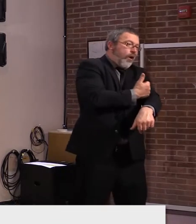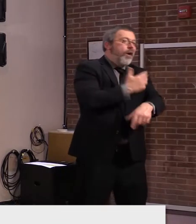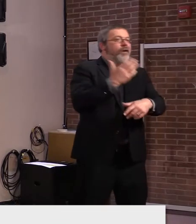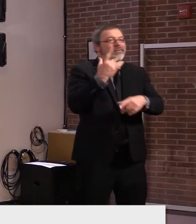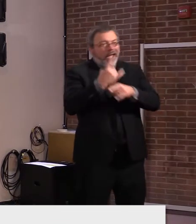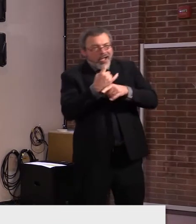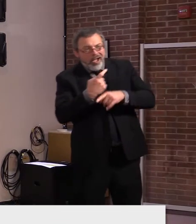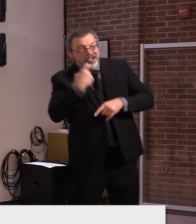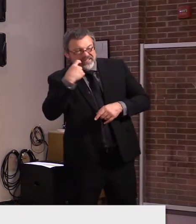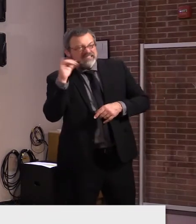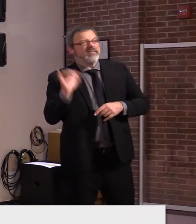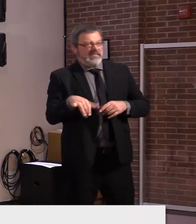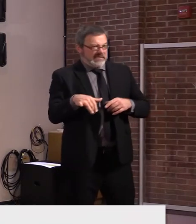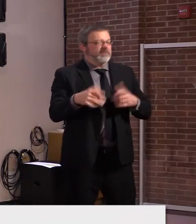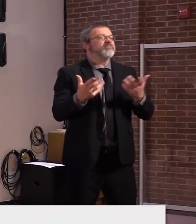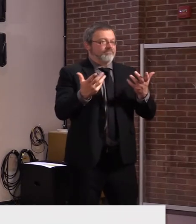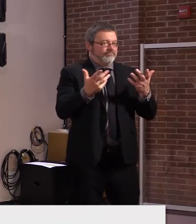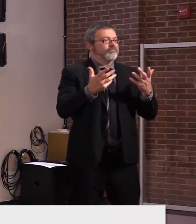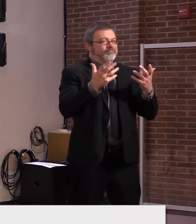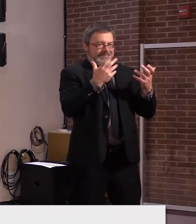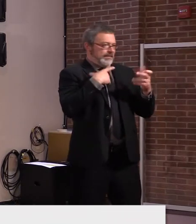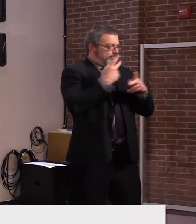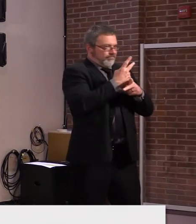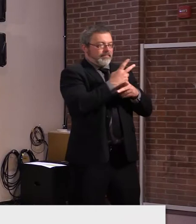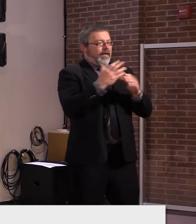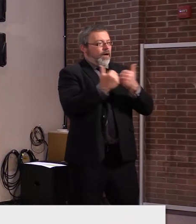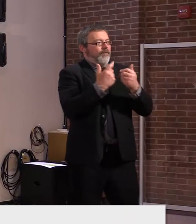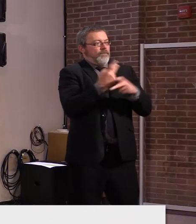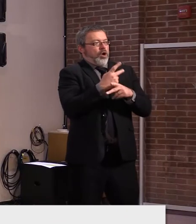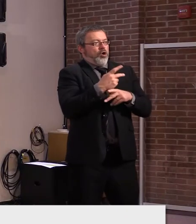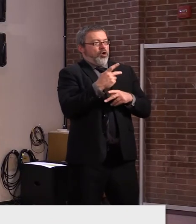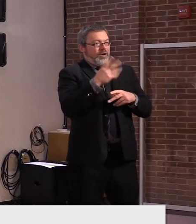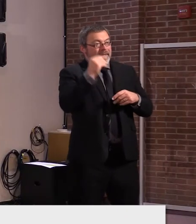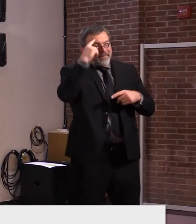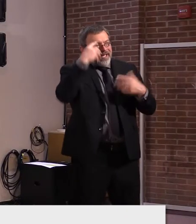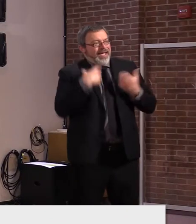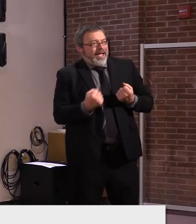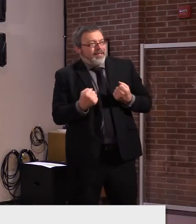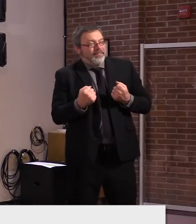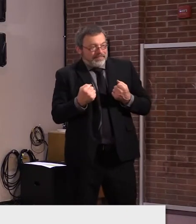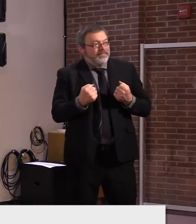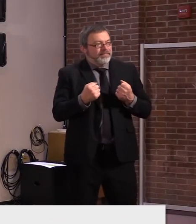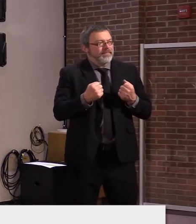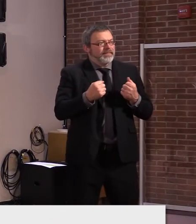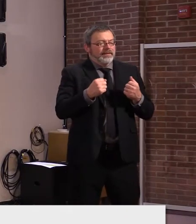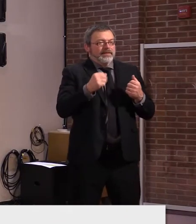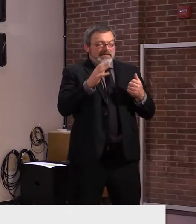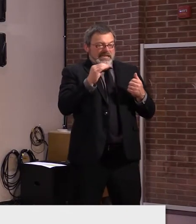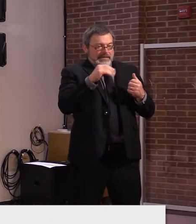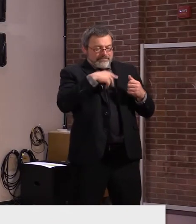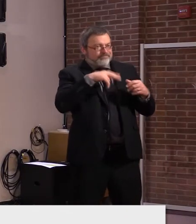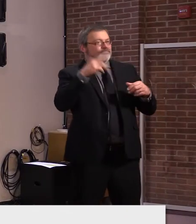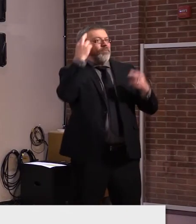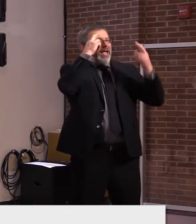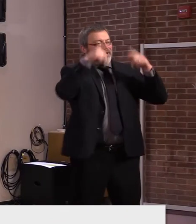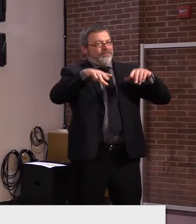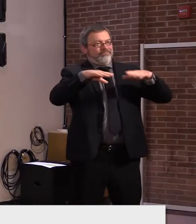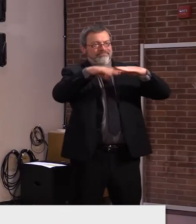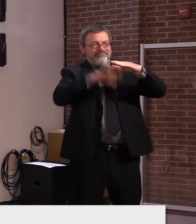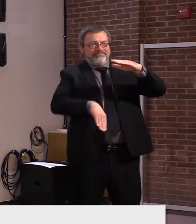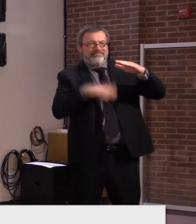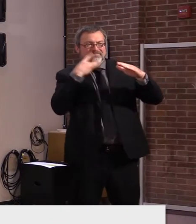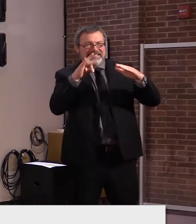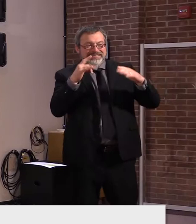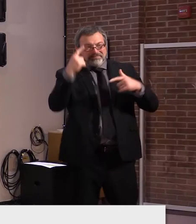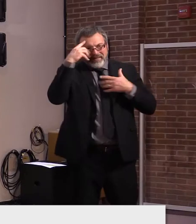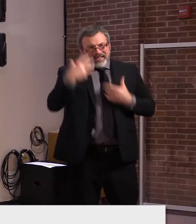that our children with mental health, substance use, or behavioral issues are properly cared for. We are looking to augment the shortage of